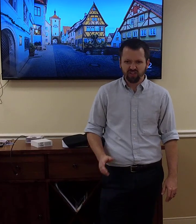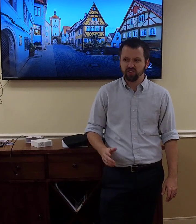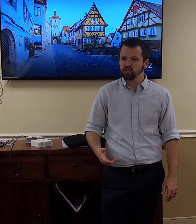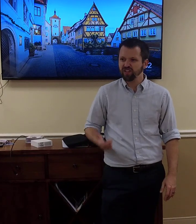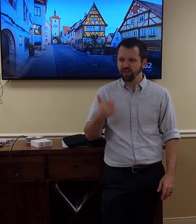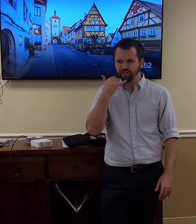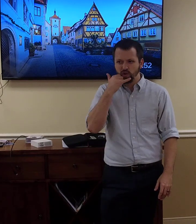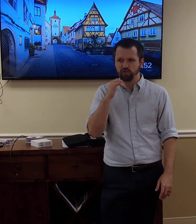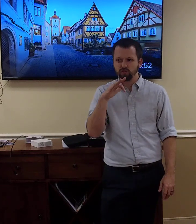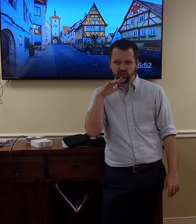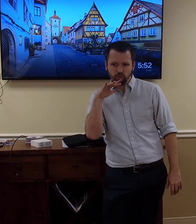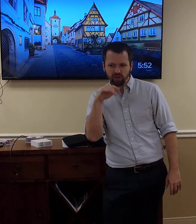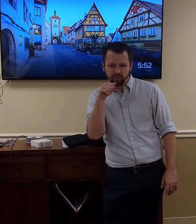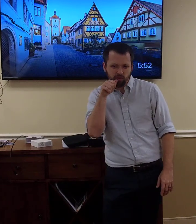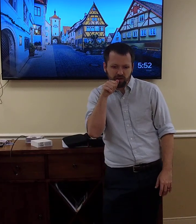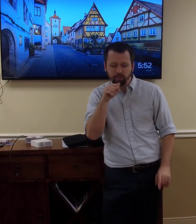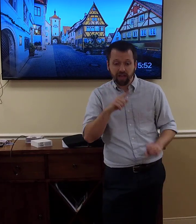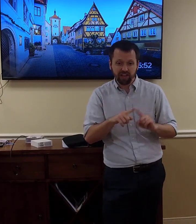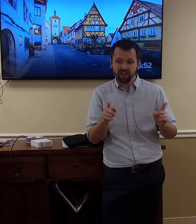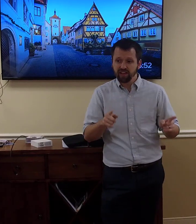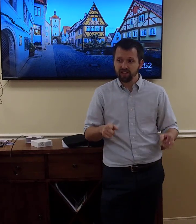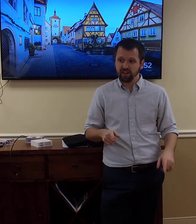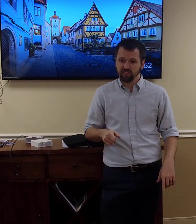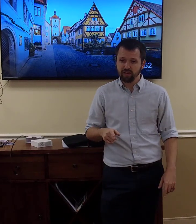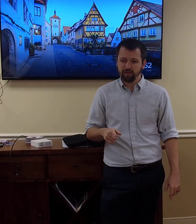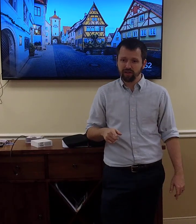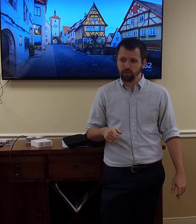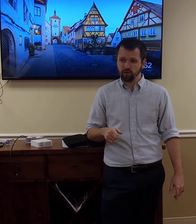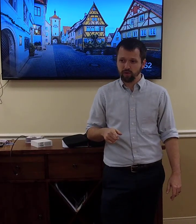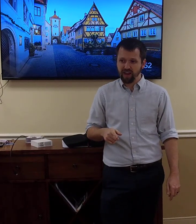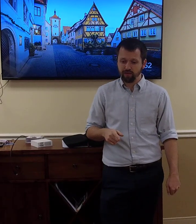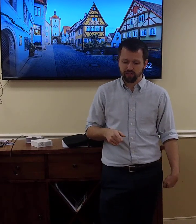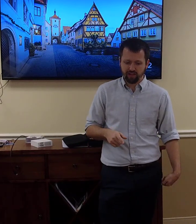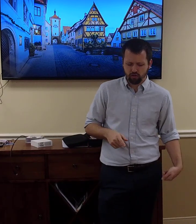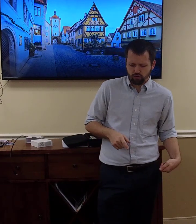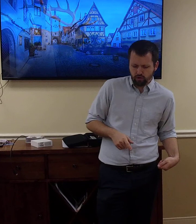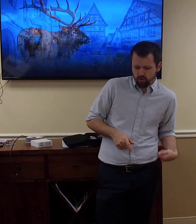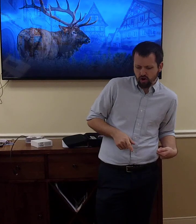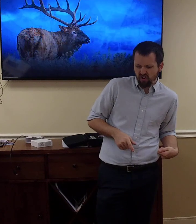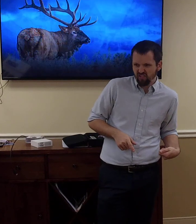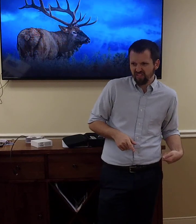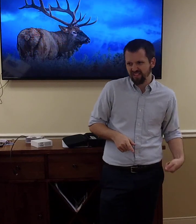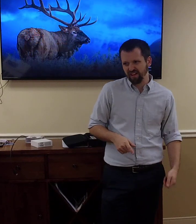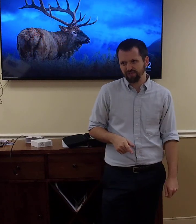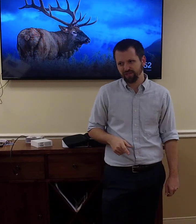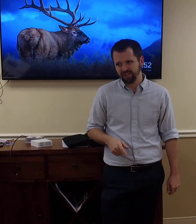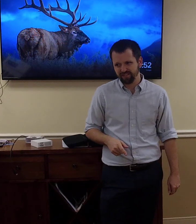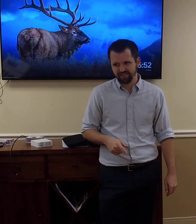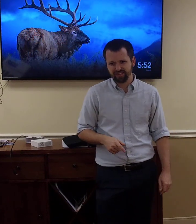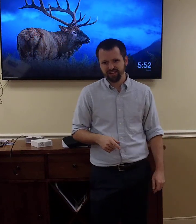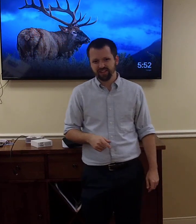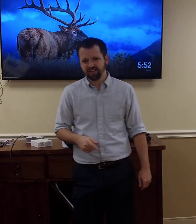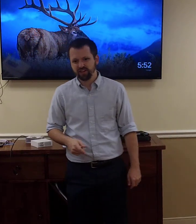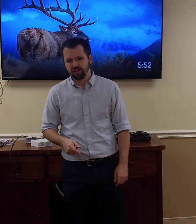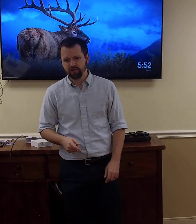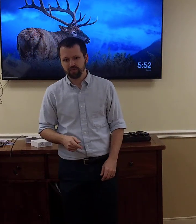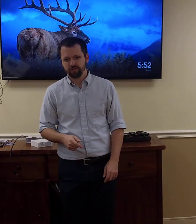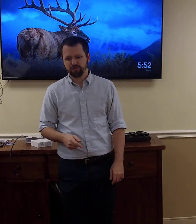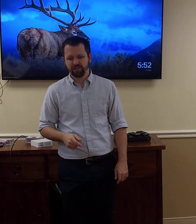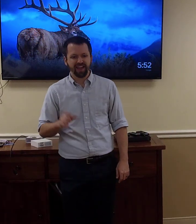usually it's the phones or the whispering, but, some of them get real creative. You see, like, little note cards and stuff. And, yeah,